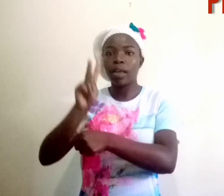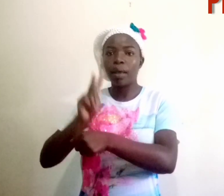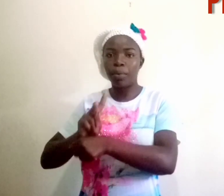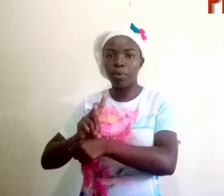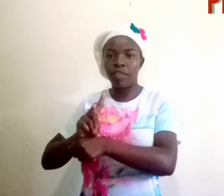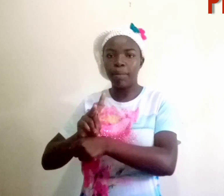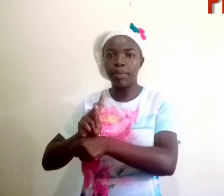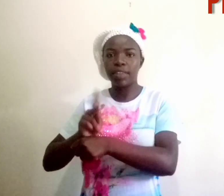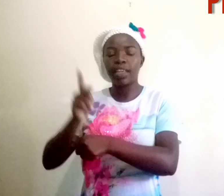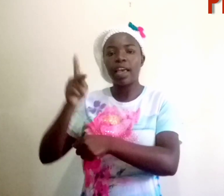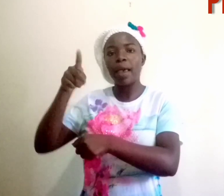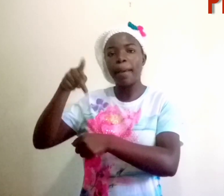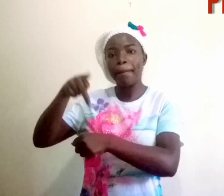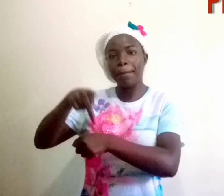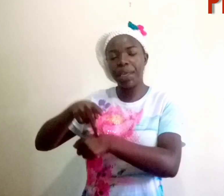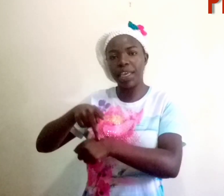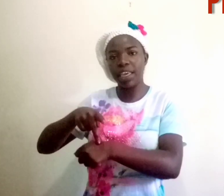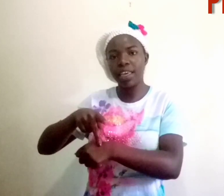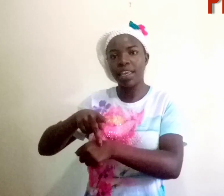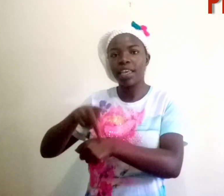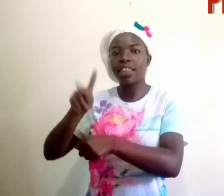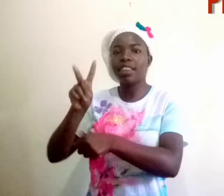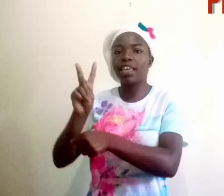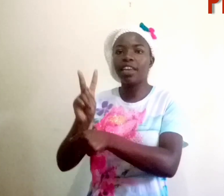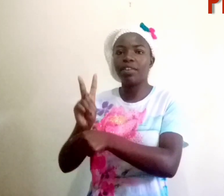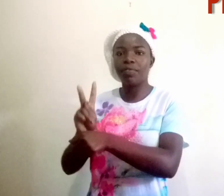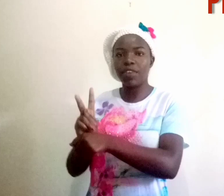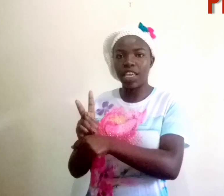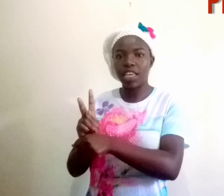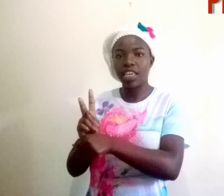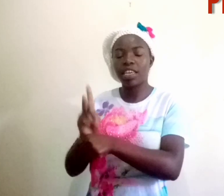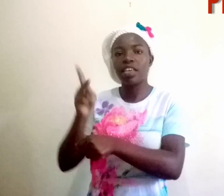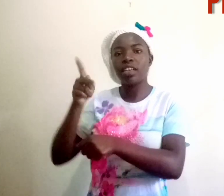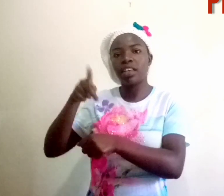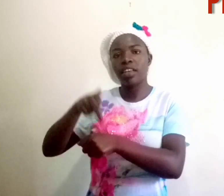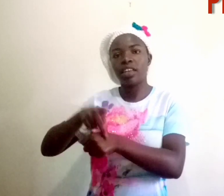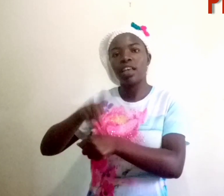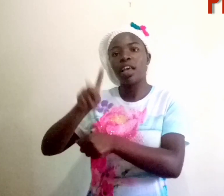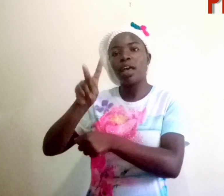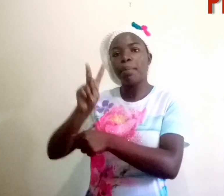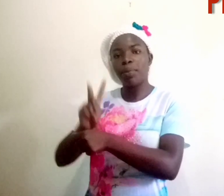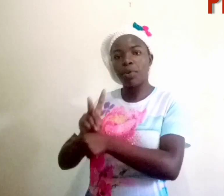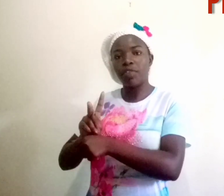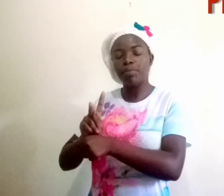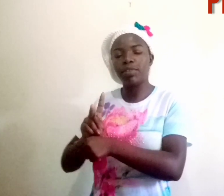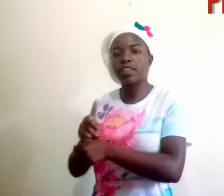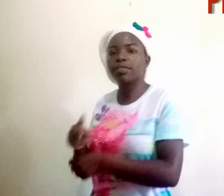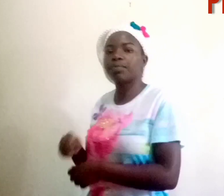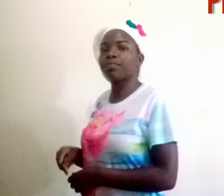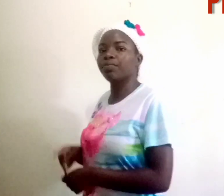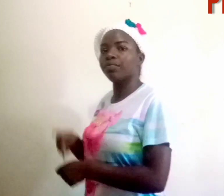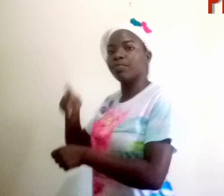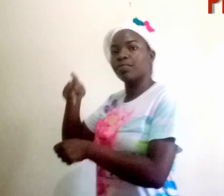Proverbs. P then V. Proverbs.